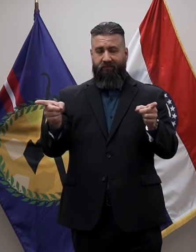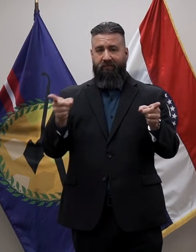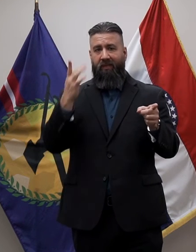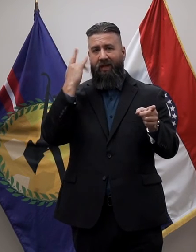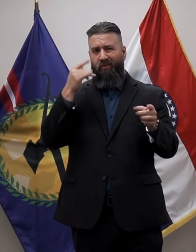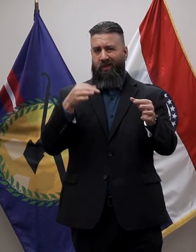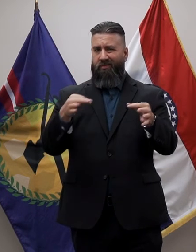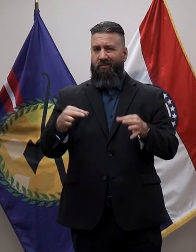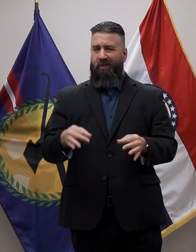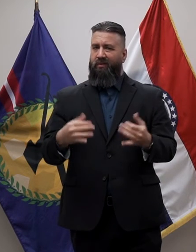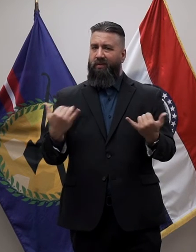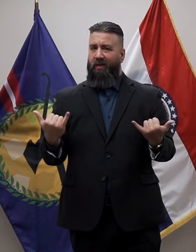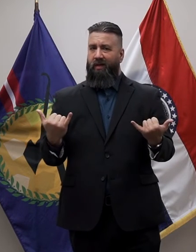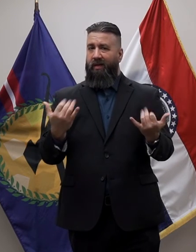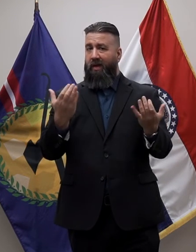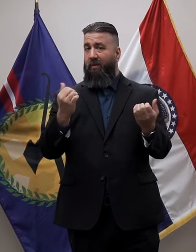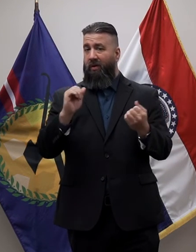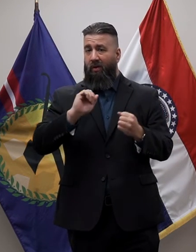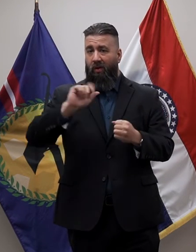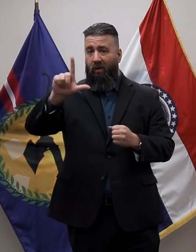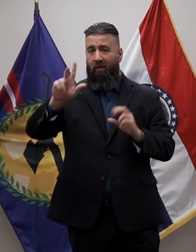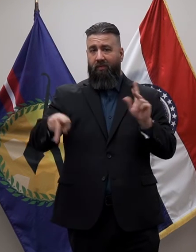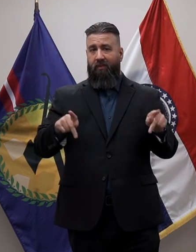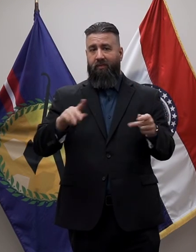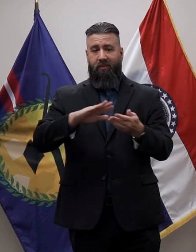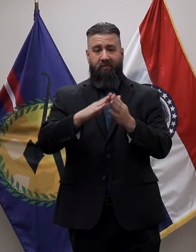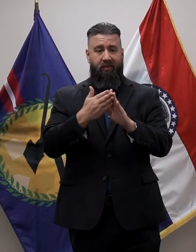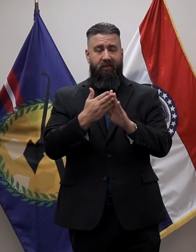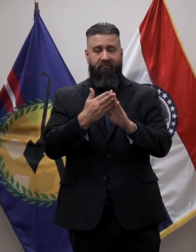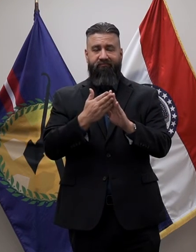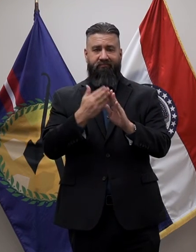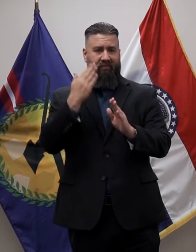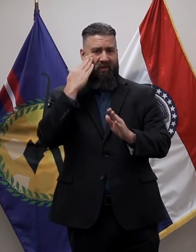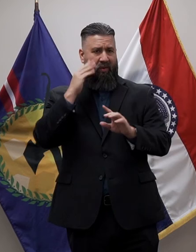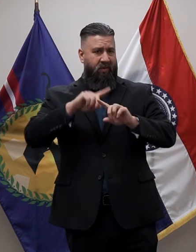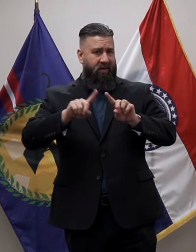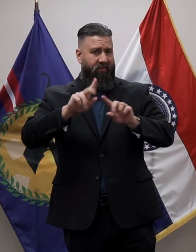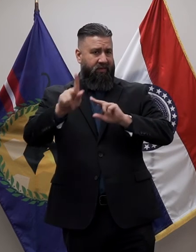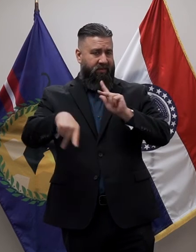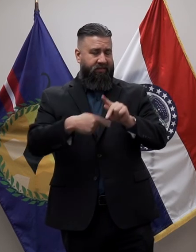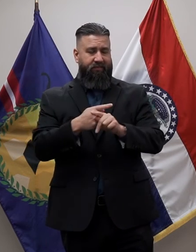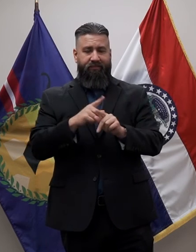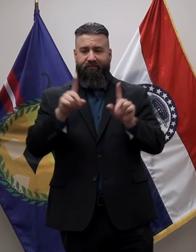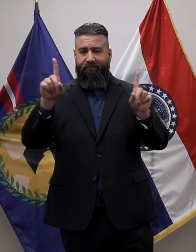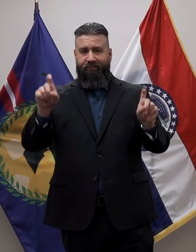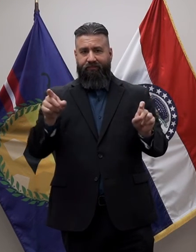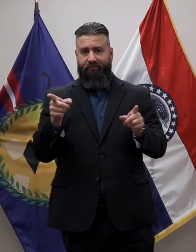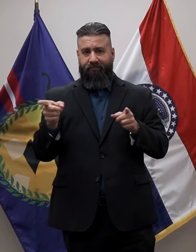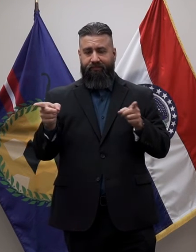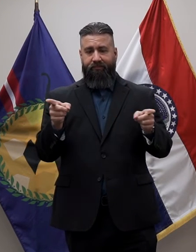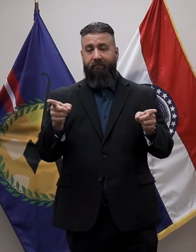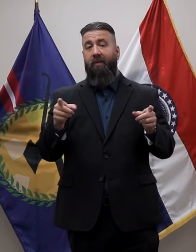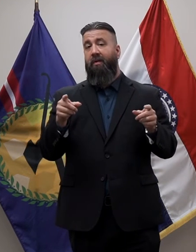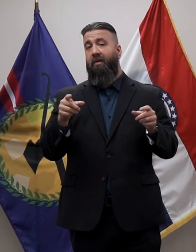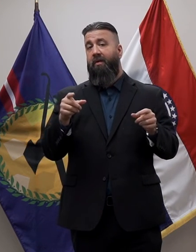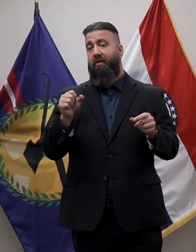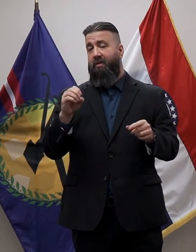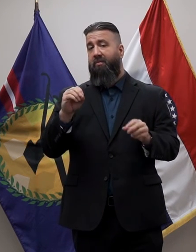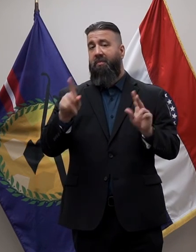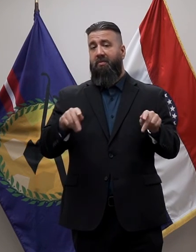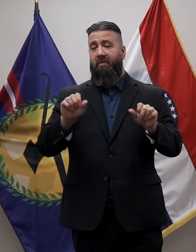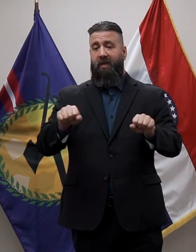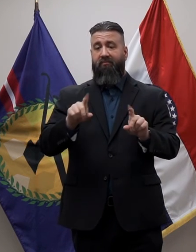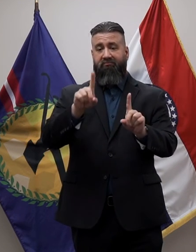talking about them today. I want everyone in our community to become familiar with the different types of tests so folks can begin to